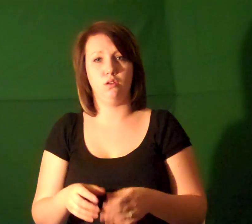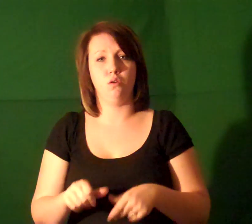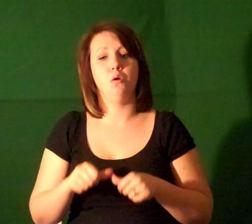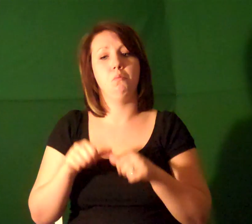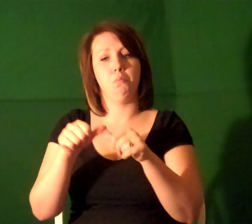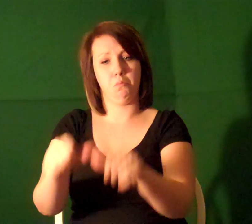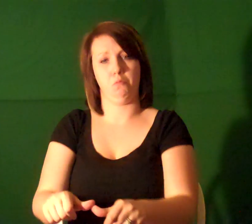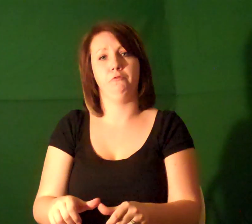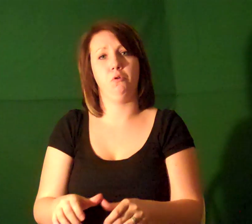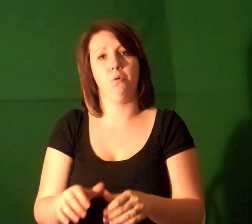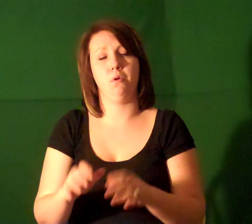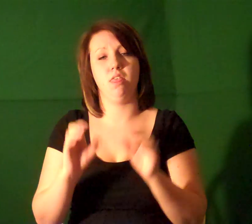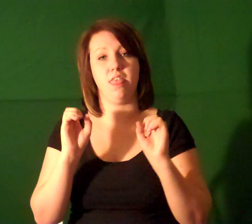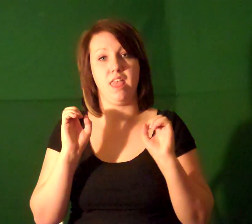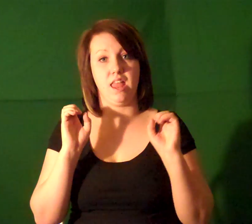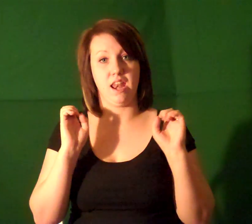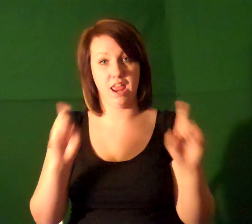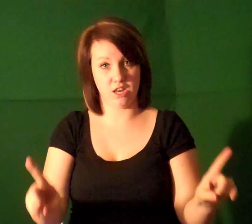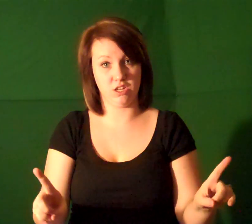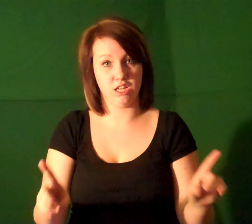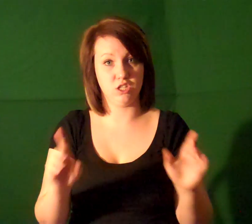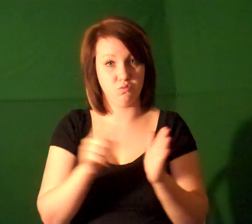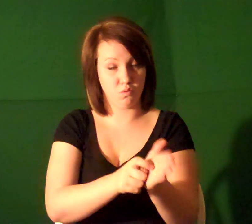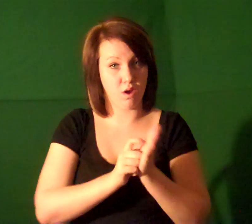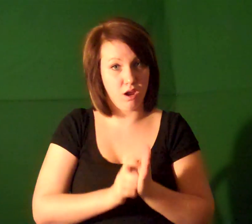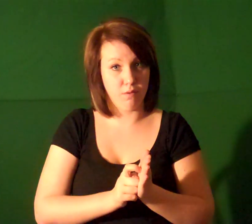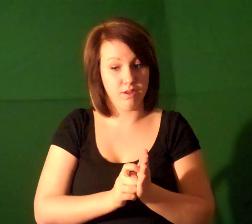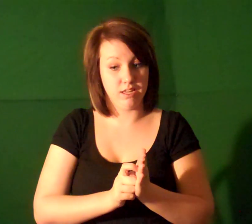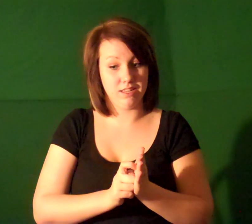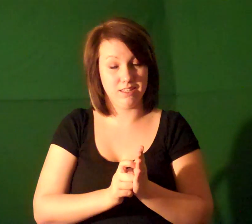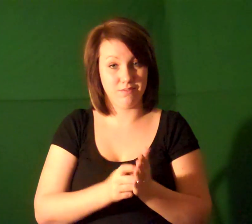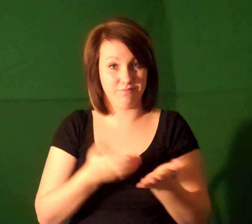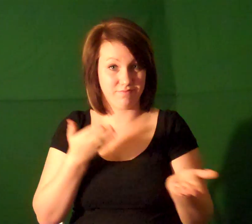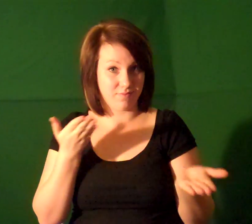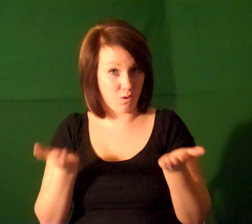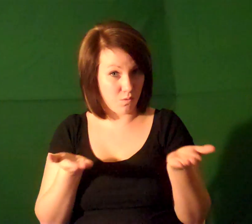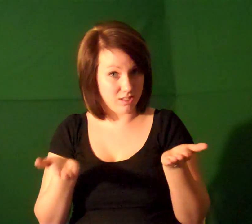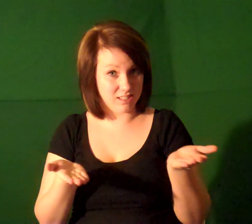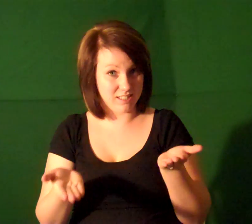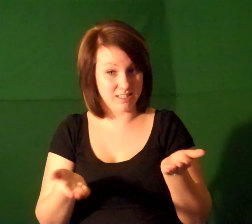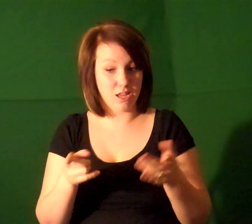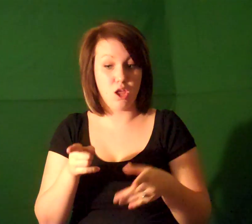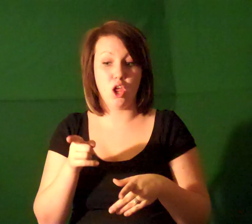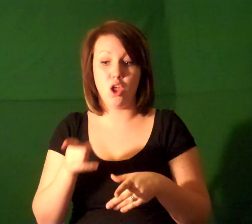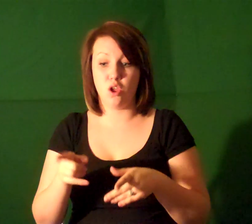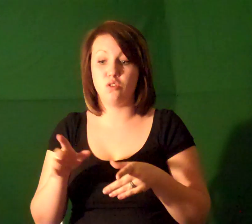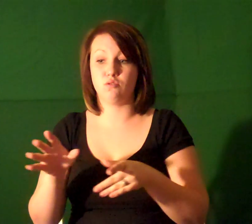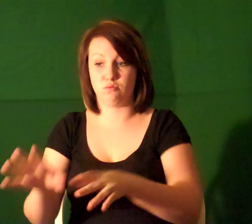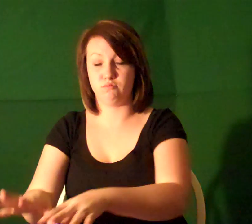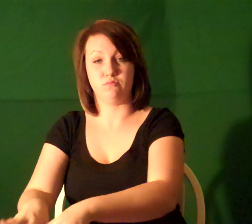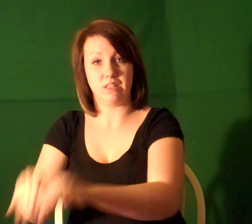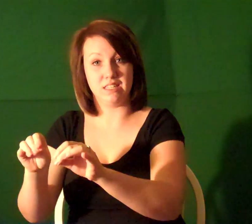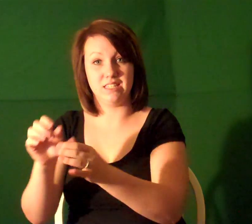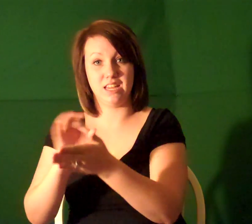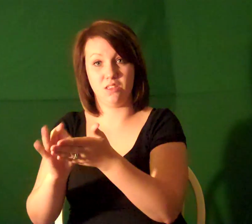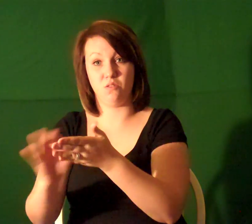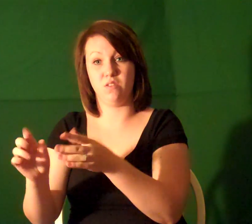part of the test. So here's the deal. You may take the written test without having an